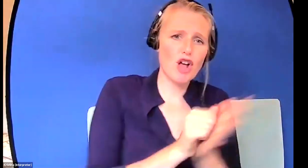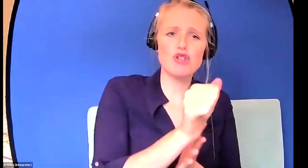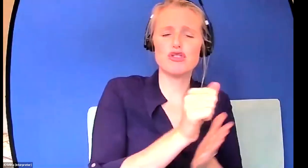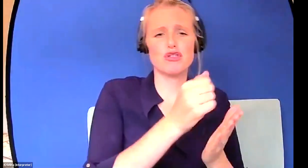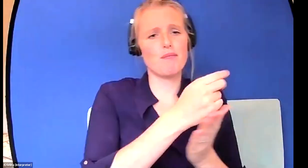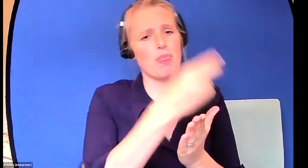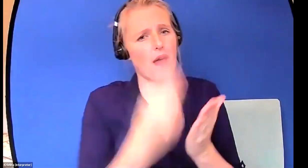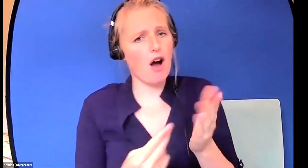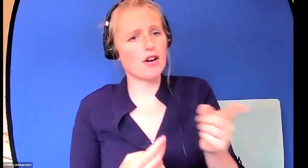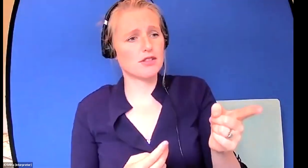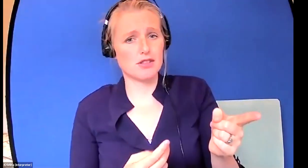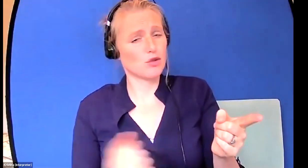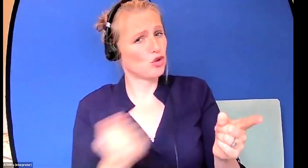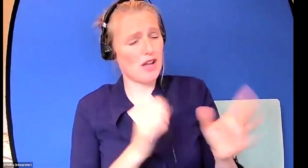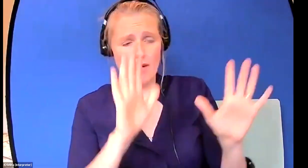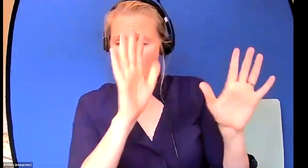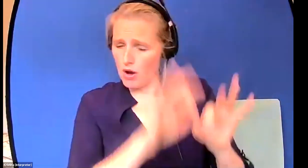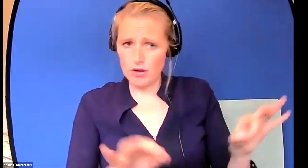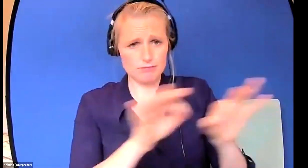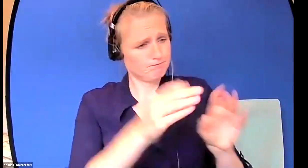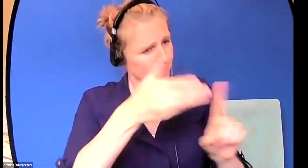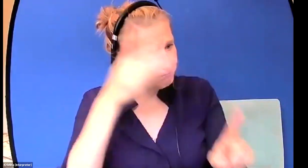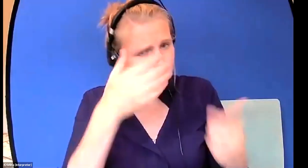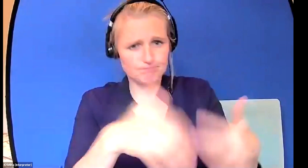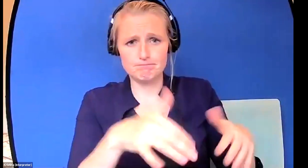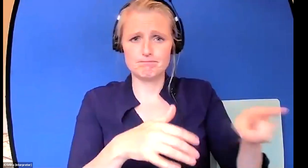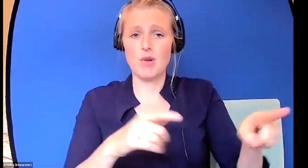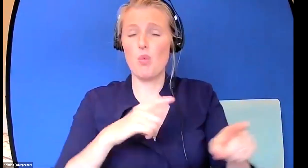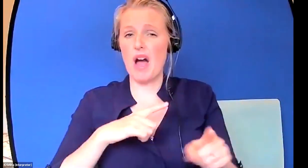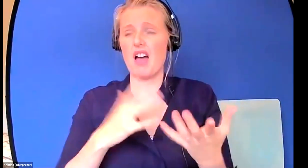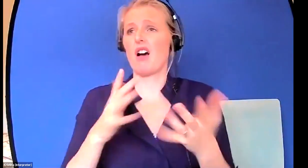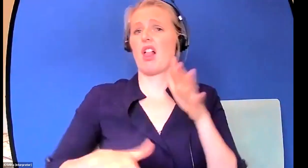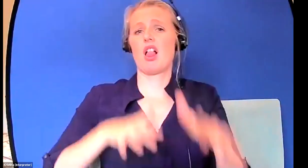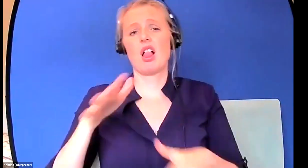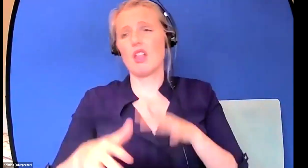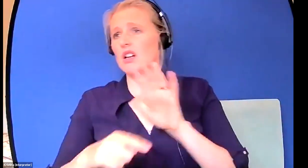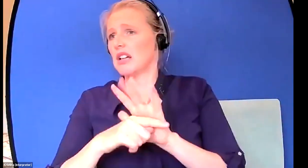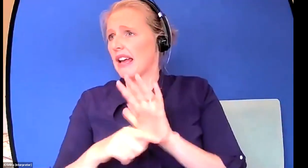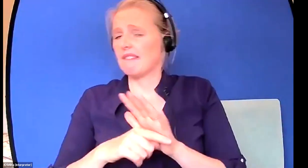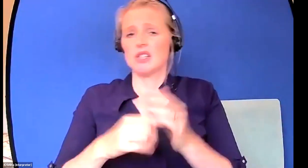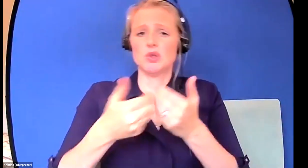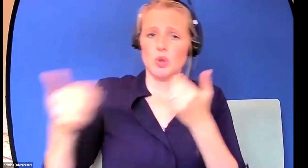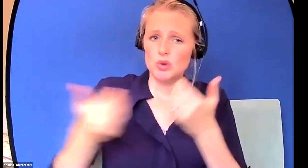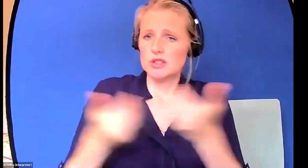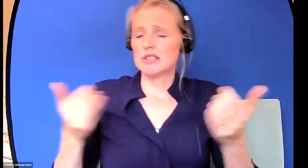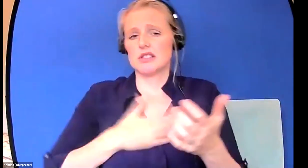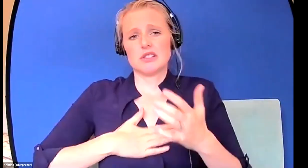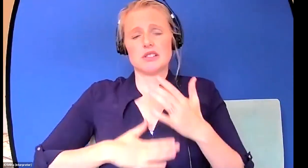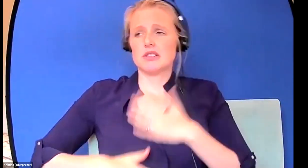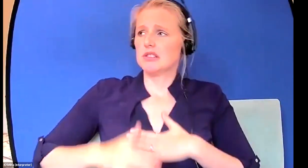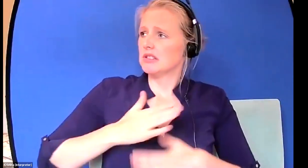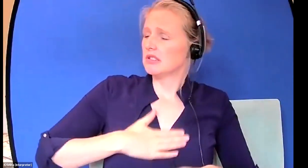well deserve some immediate recognition, I think, for alleviating the negative effects of social distancing and enhancing